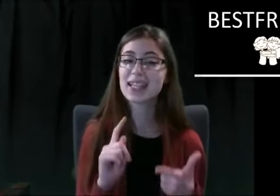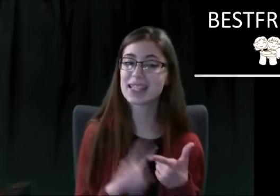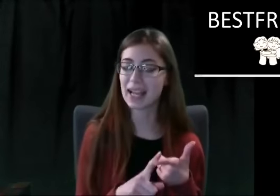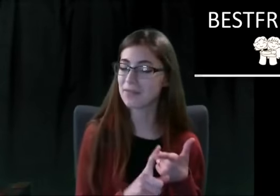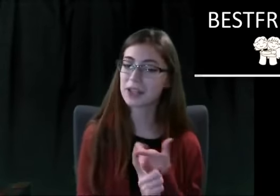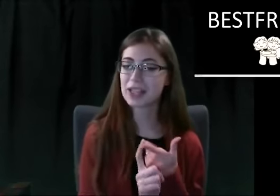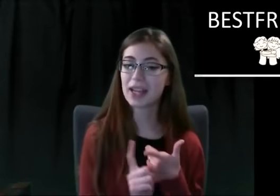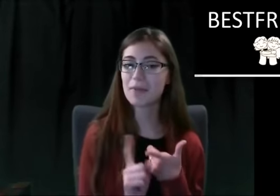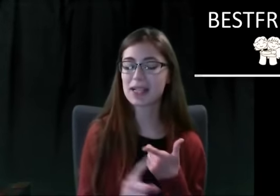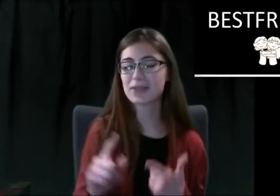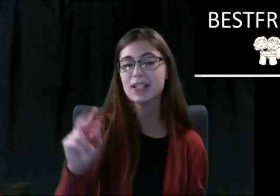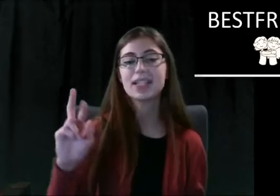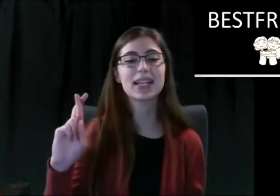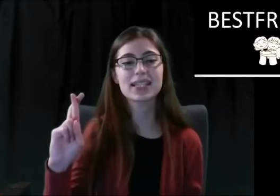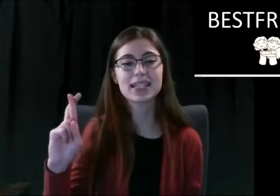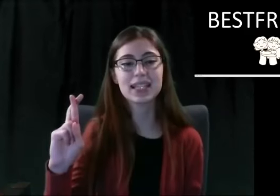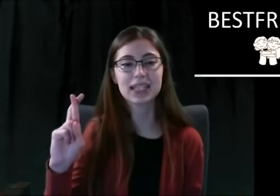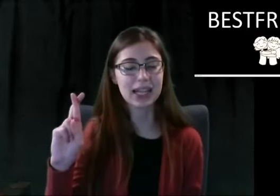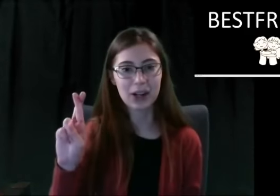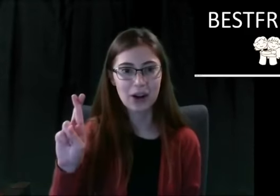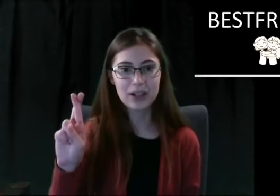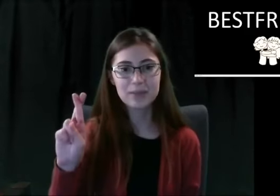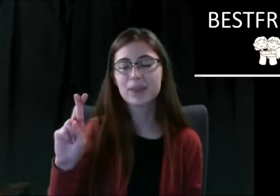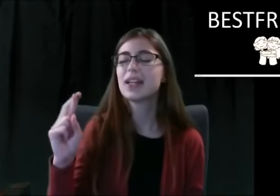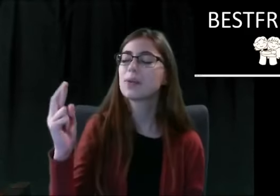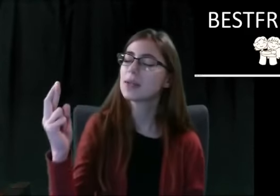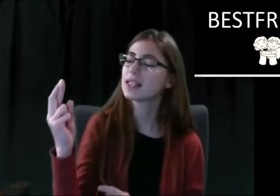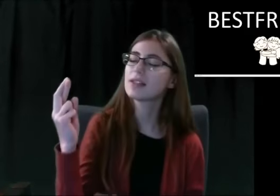second version of best friend is the letter R with a little